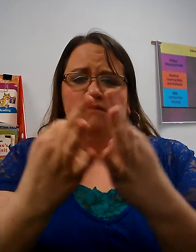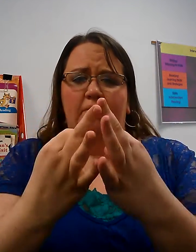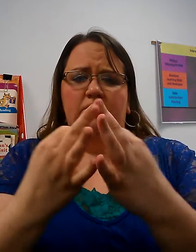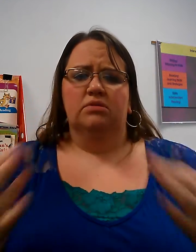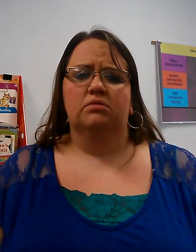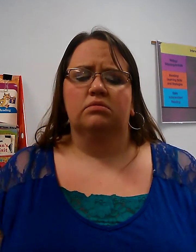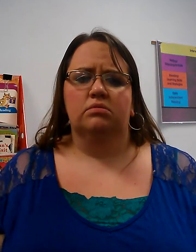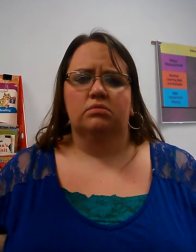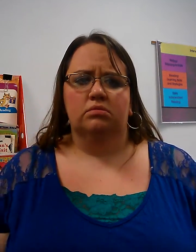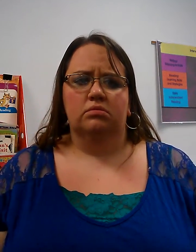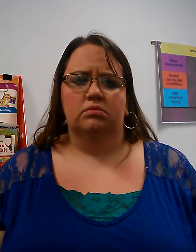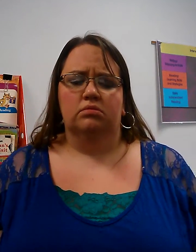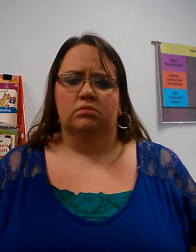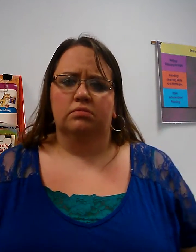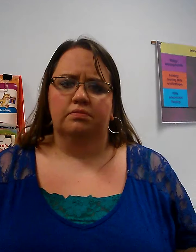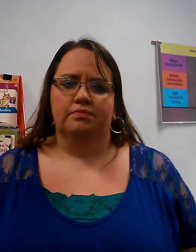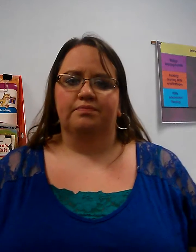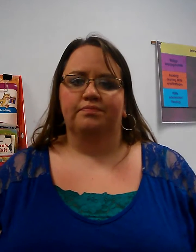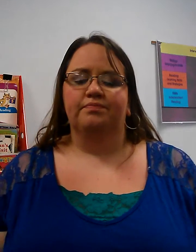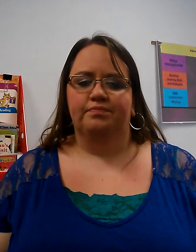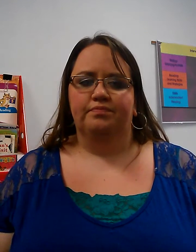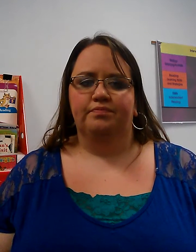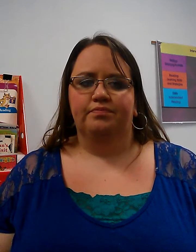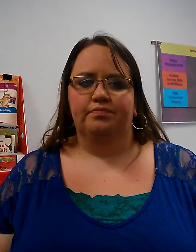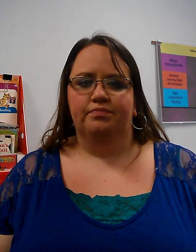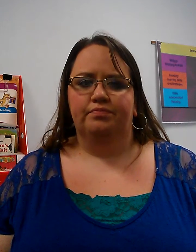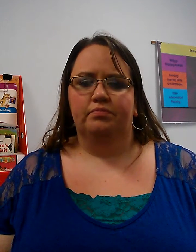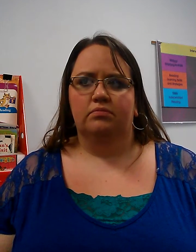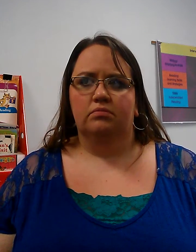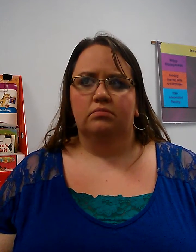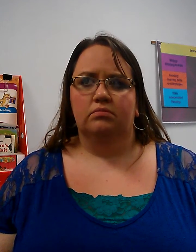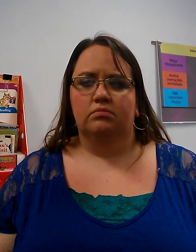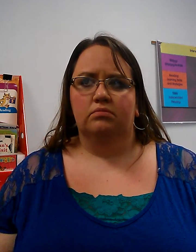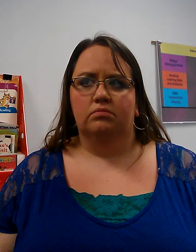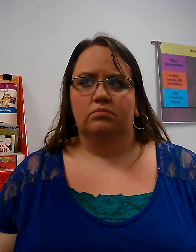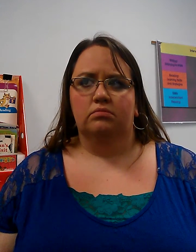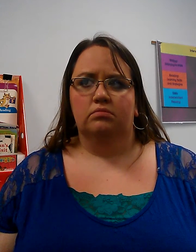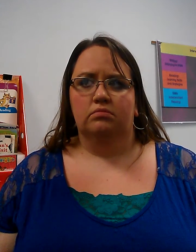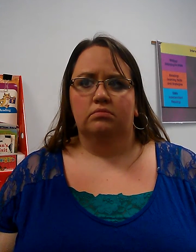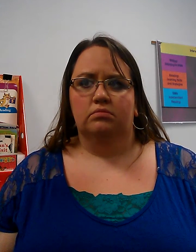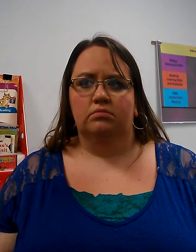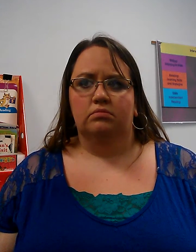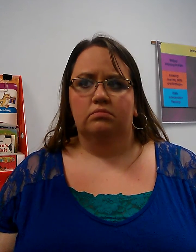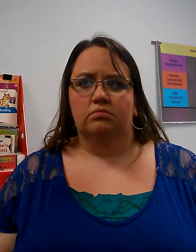In contrast, the suburbs promised cleaner, cooler air and open spaces.